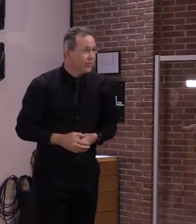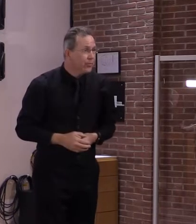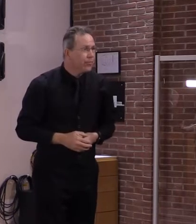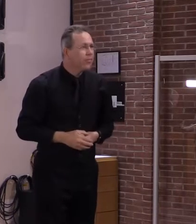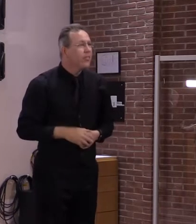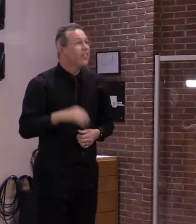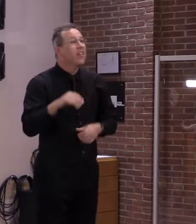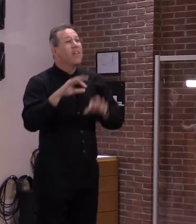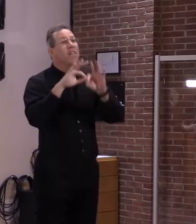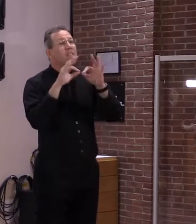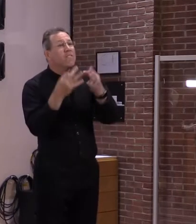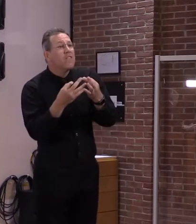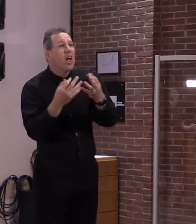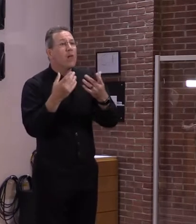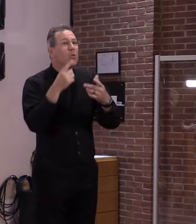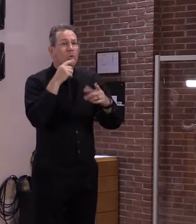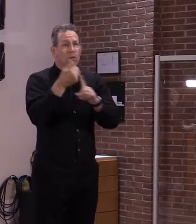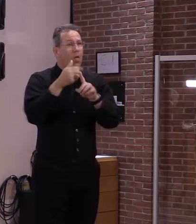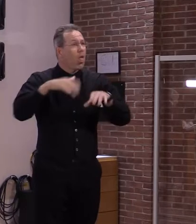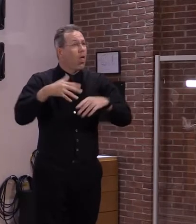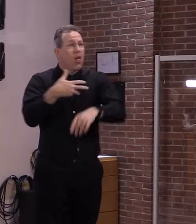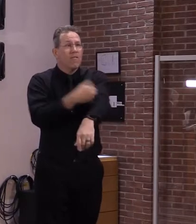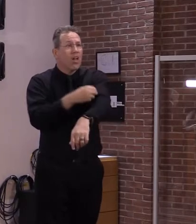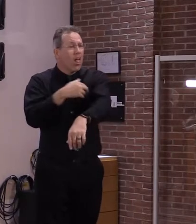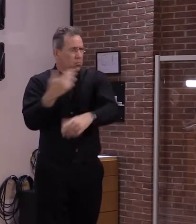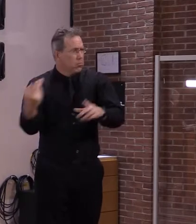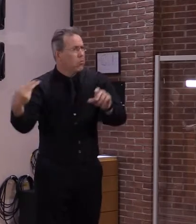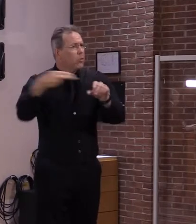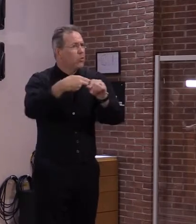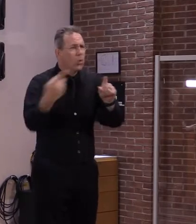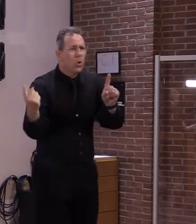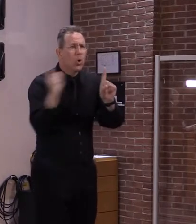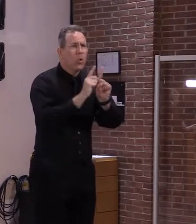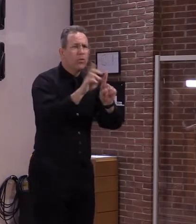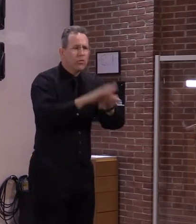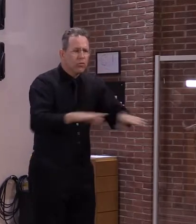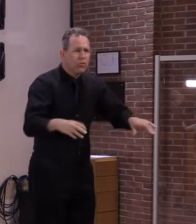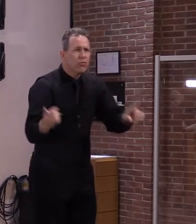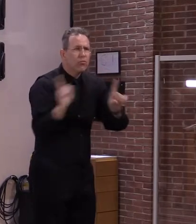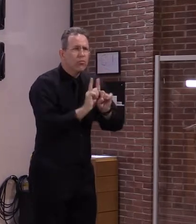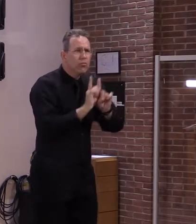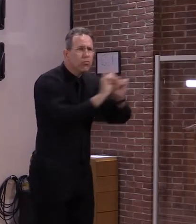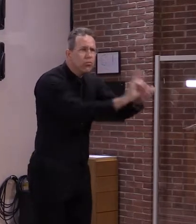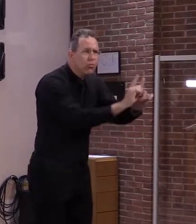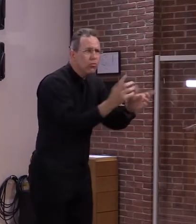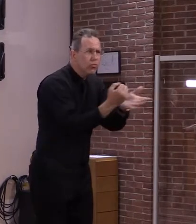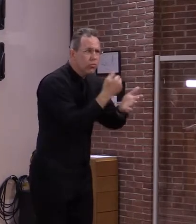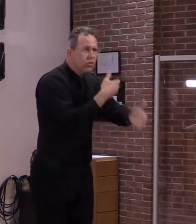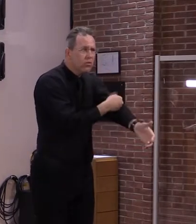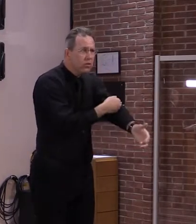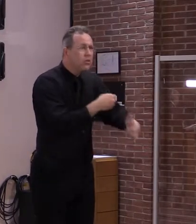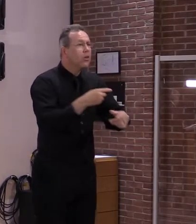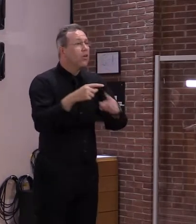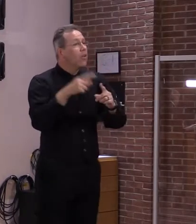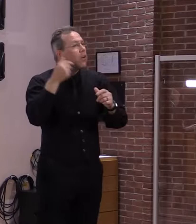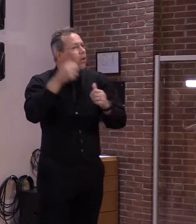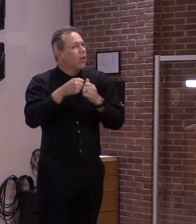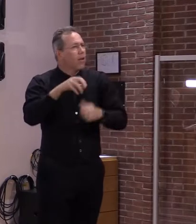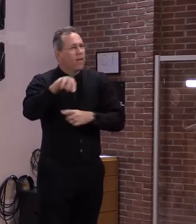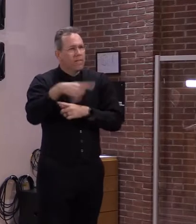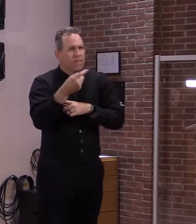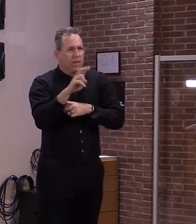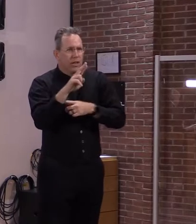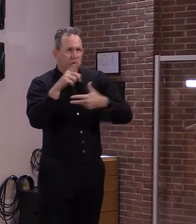to go to any site across the state that offers the Pfizer vaccine, and all sites will be open to the